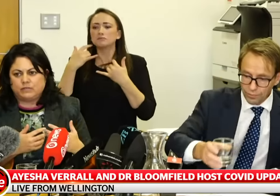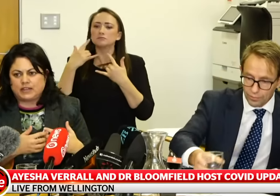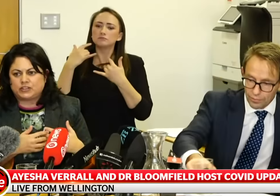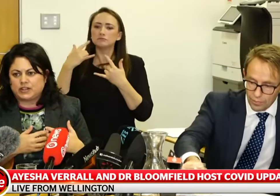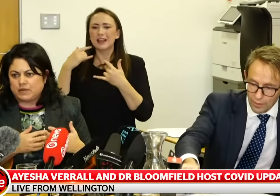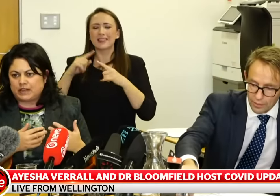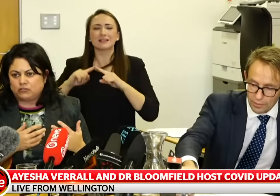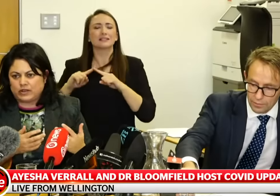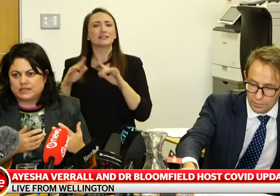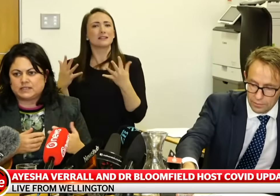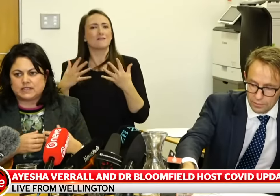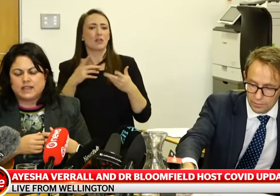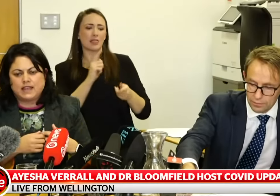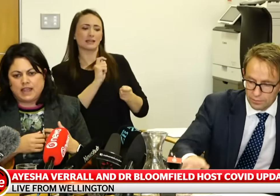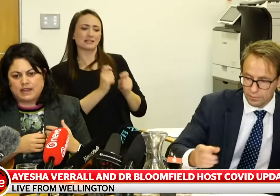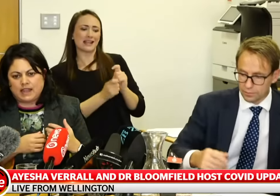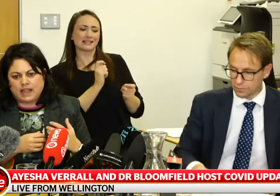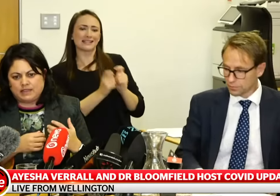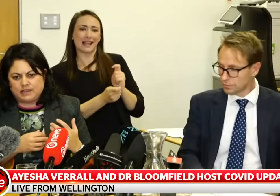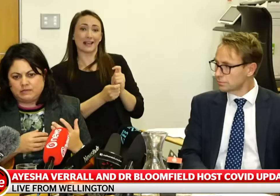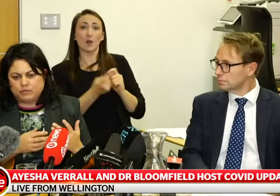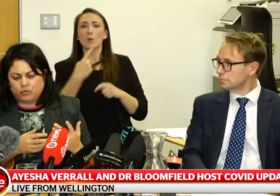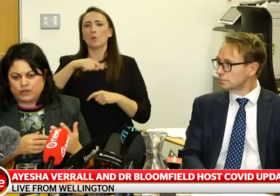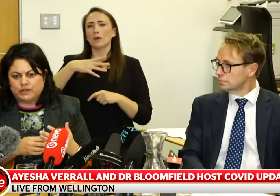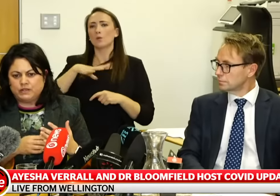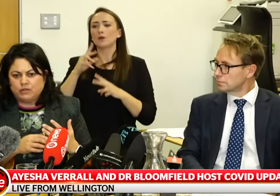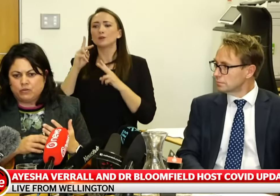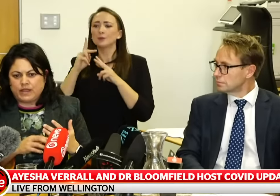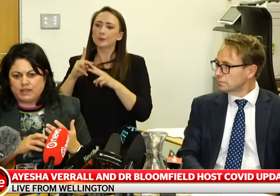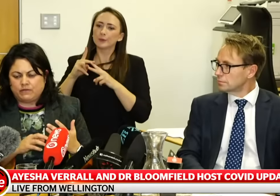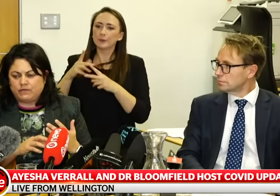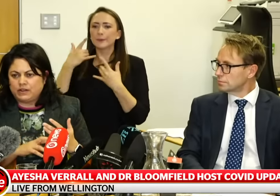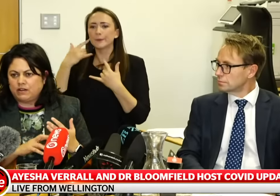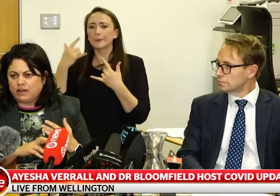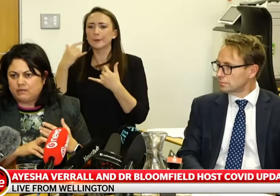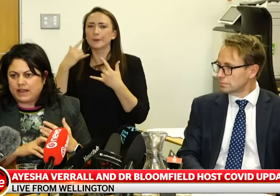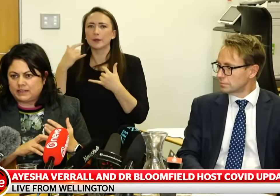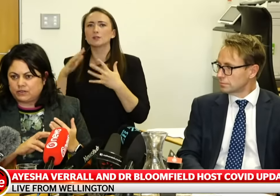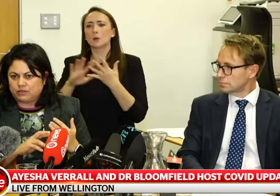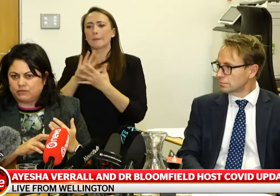get information about trends. And at the border, we